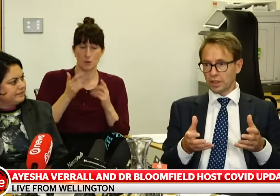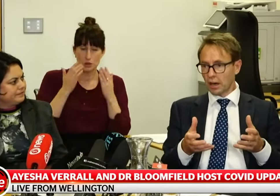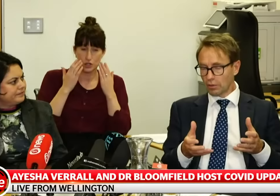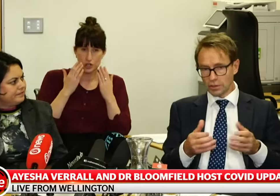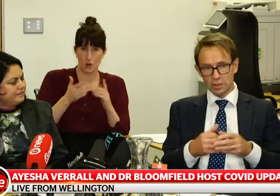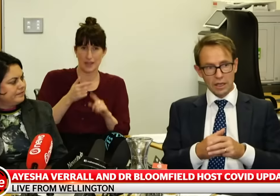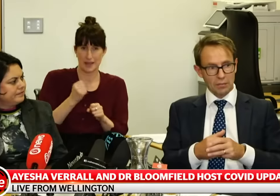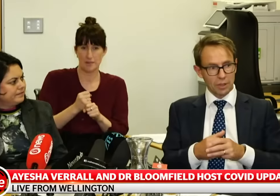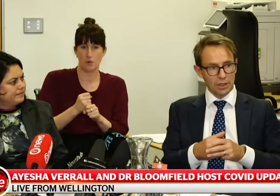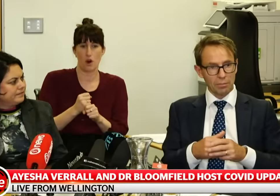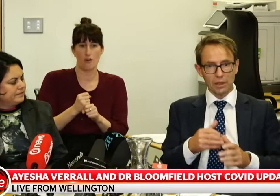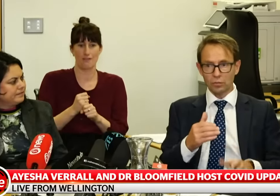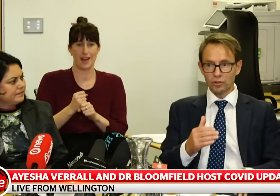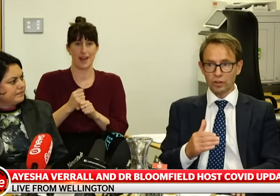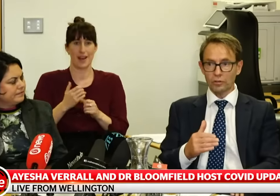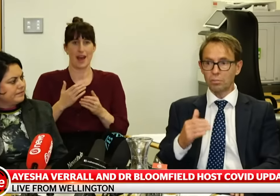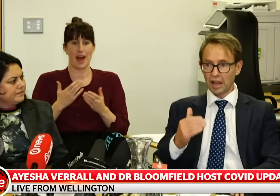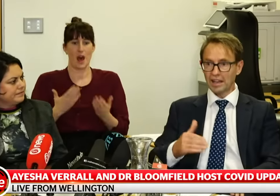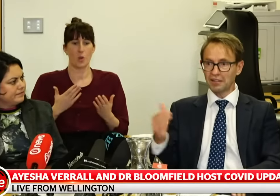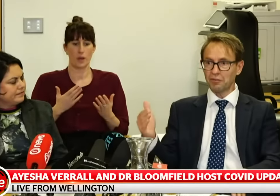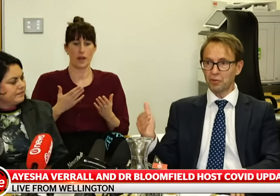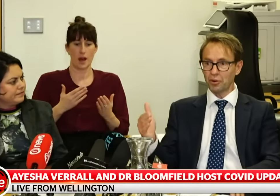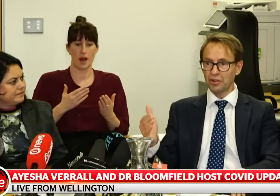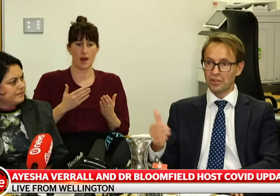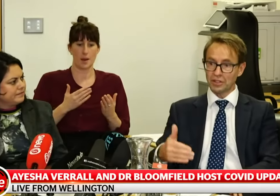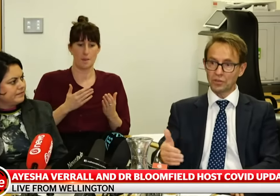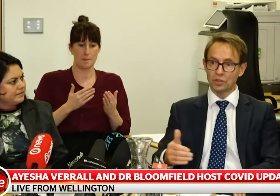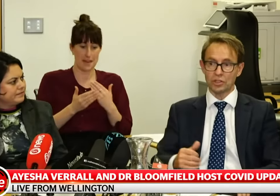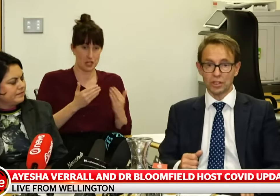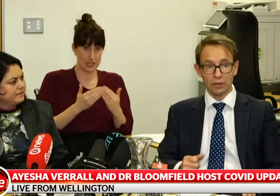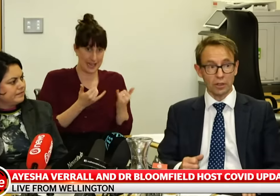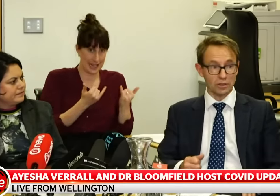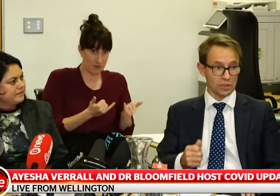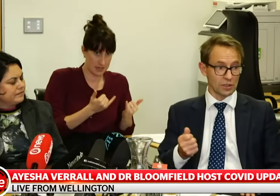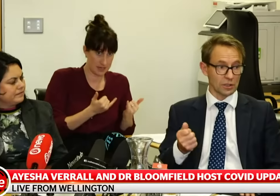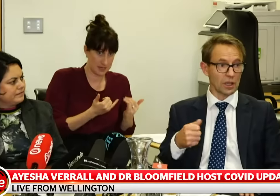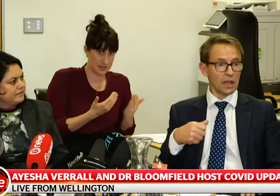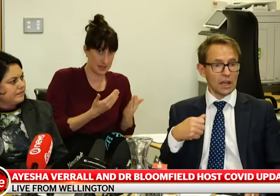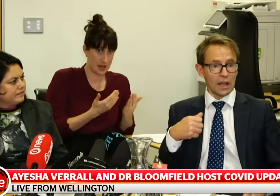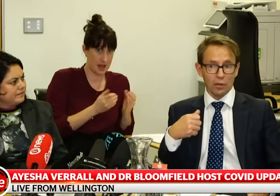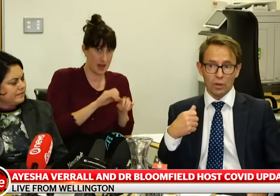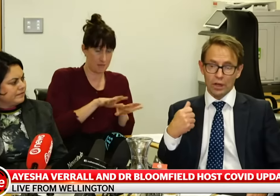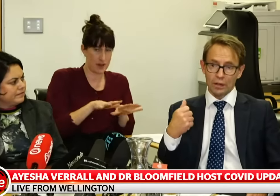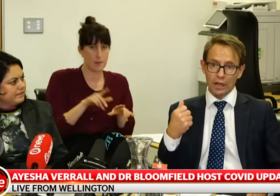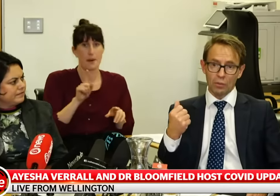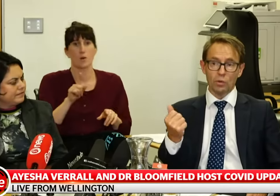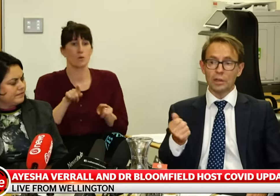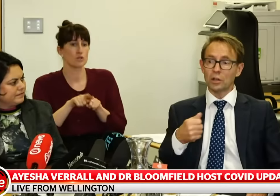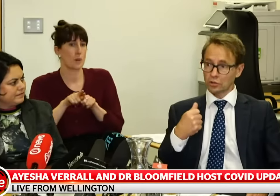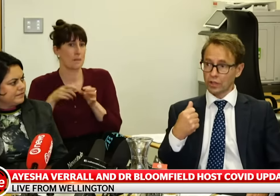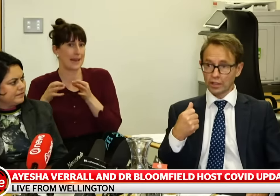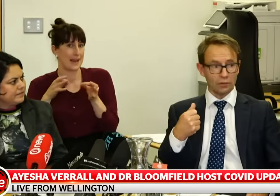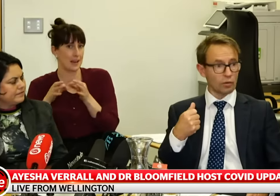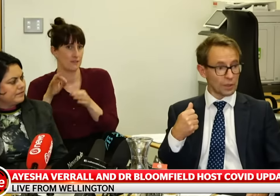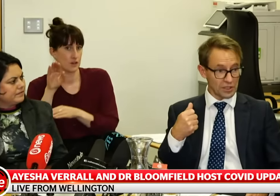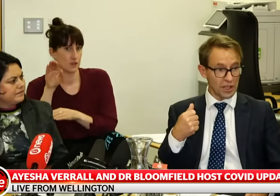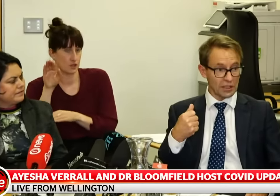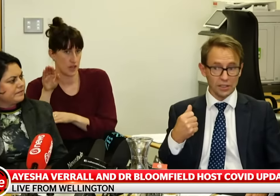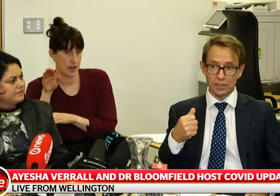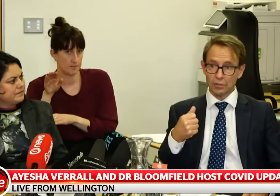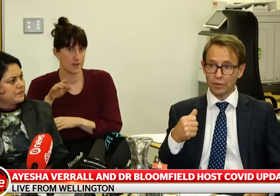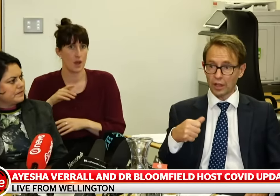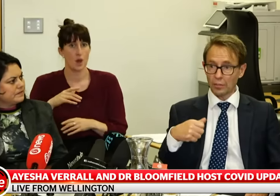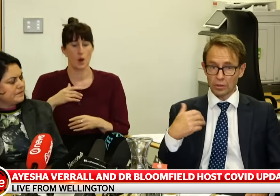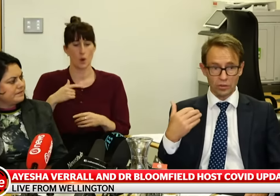respond to the current outbreak, but also planning for these future scenarios, is in how we will be contracting for